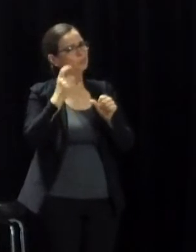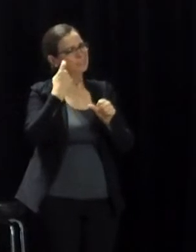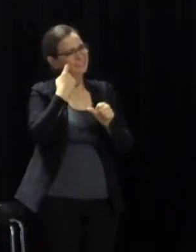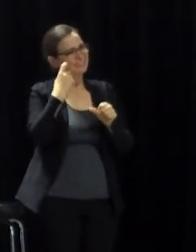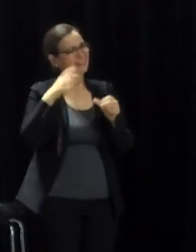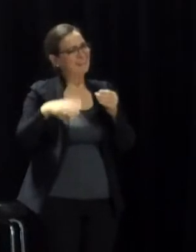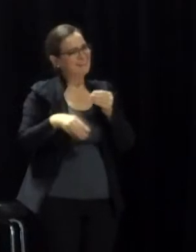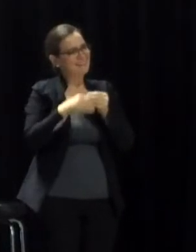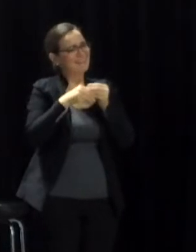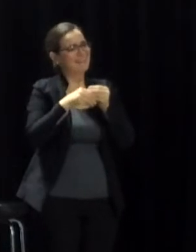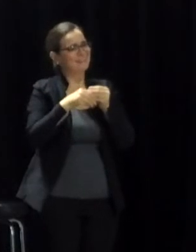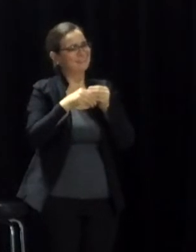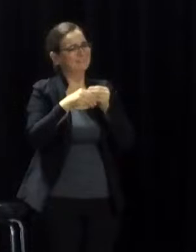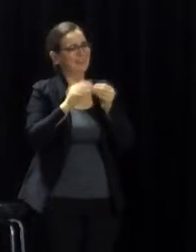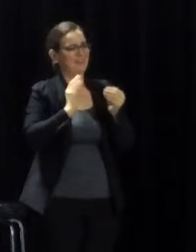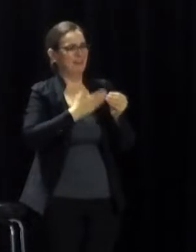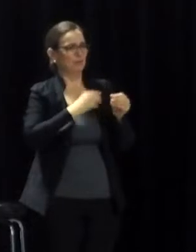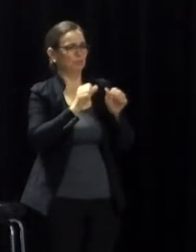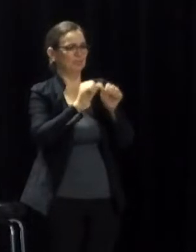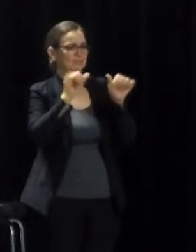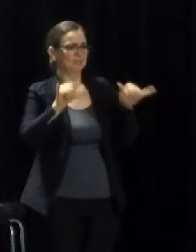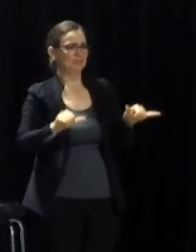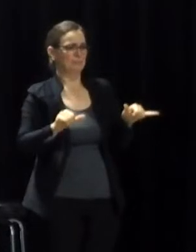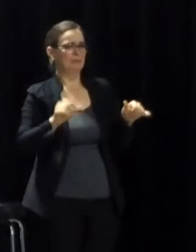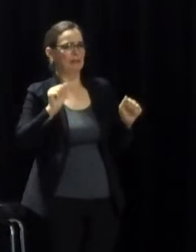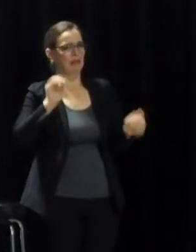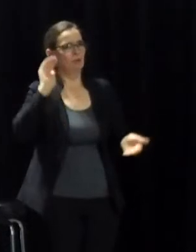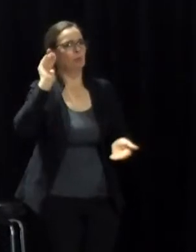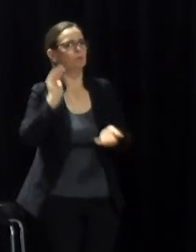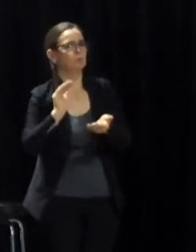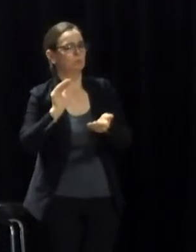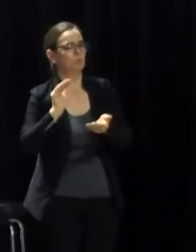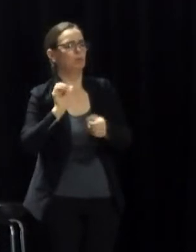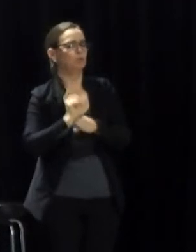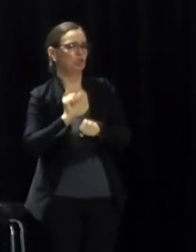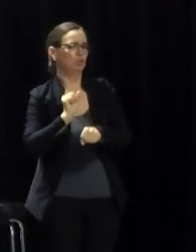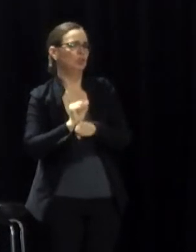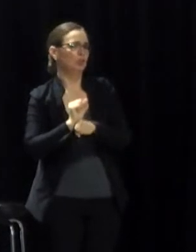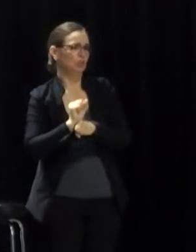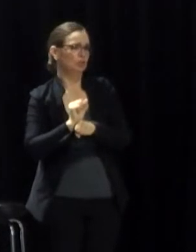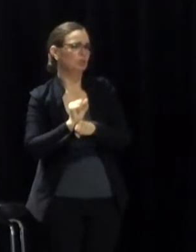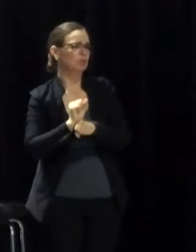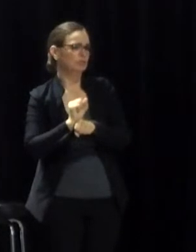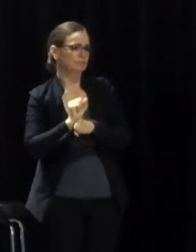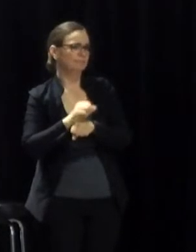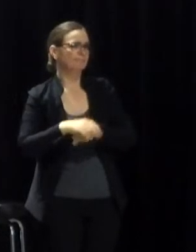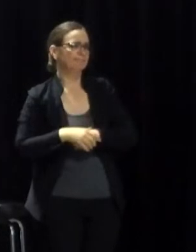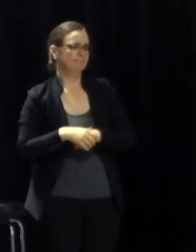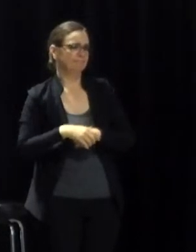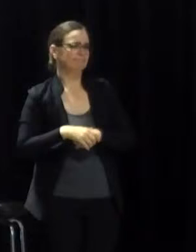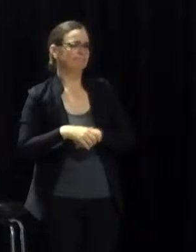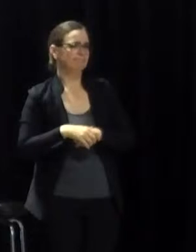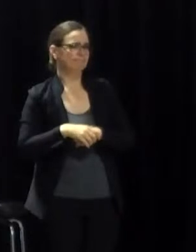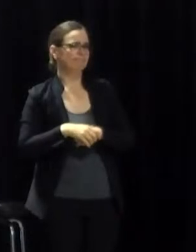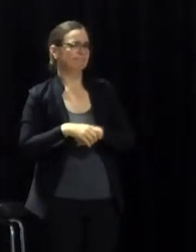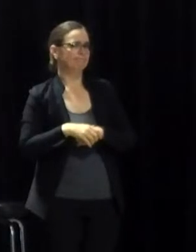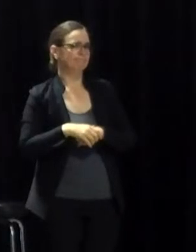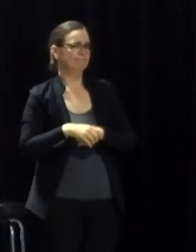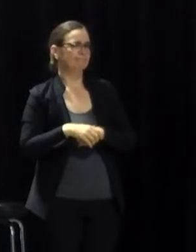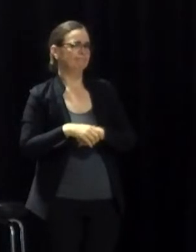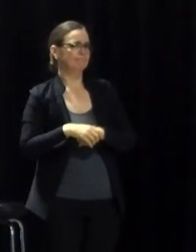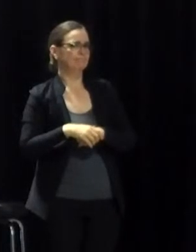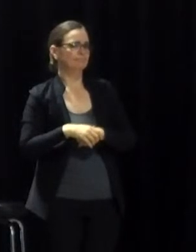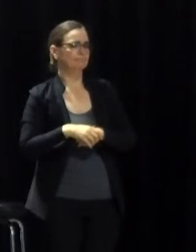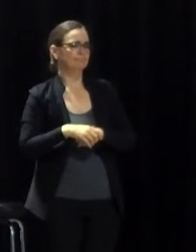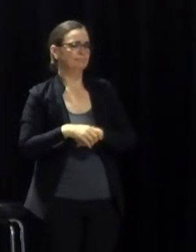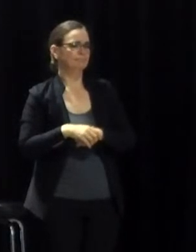actually can know. Sometimes we want to, in some specific cases, we said we are going to keep that in our, but before you know, they picked it up. So they are